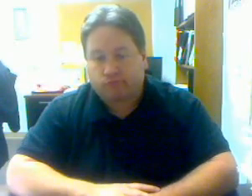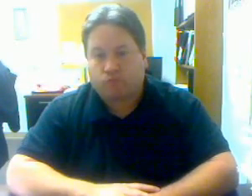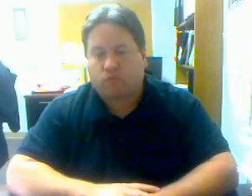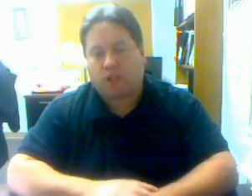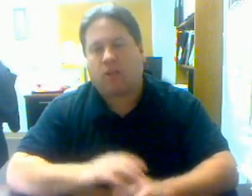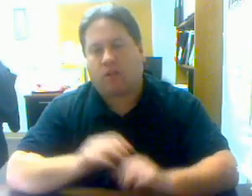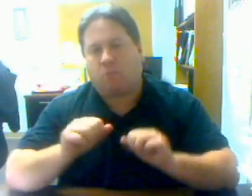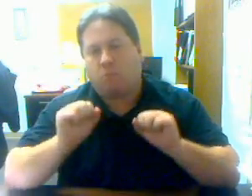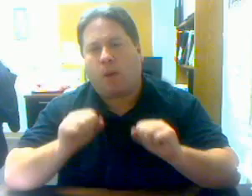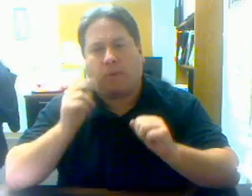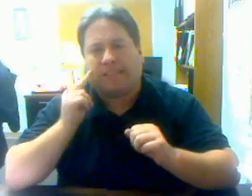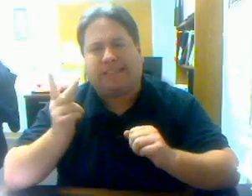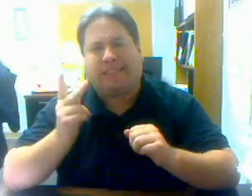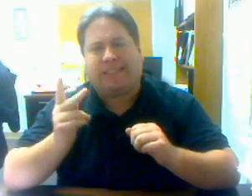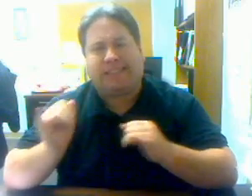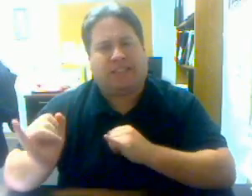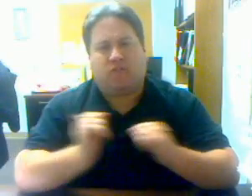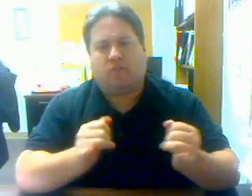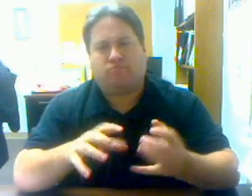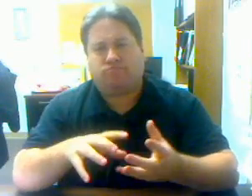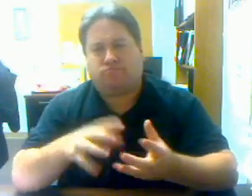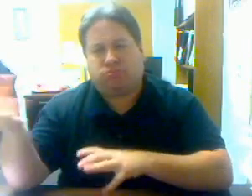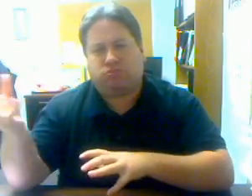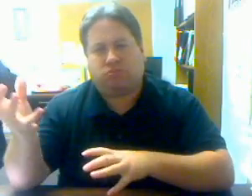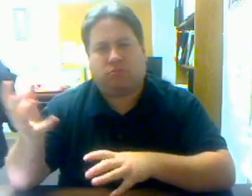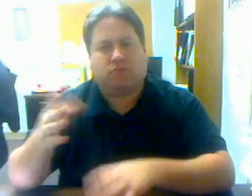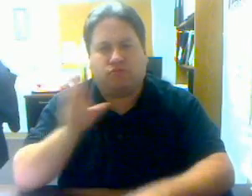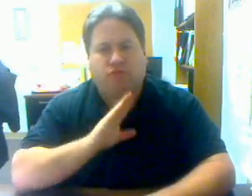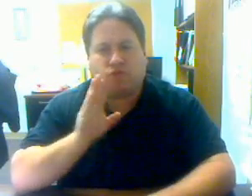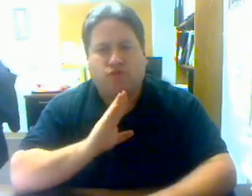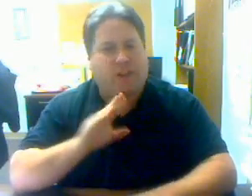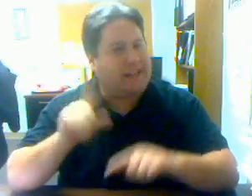to that frustration and not be able to get the wants and needs met.